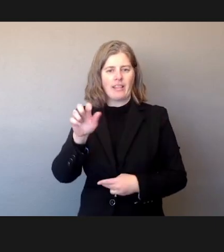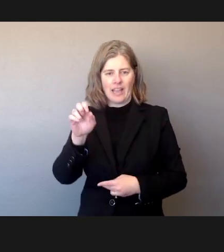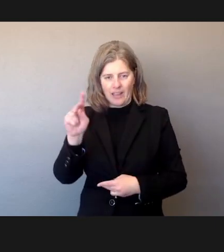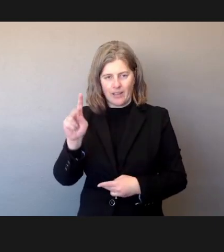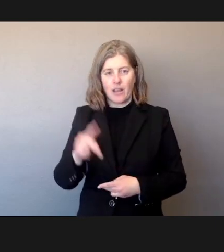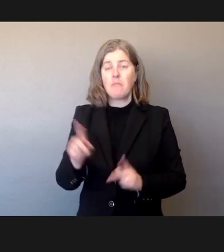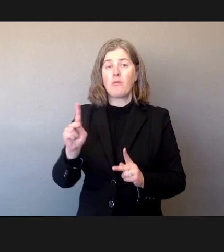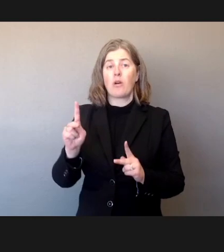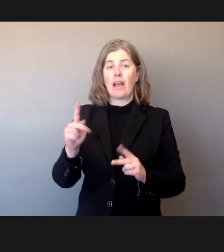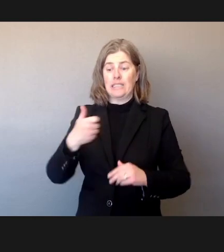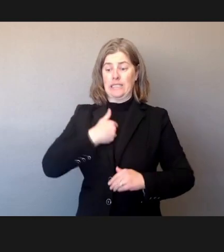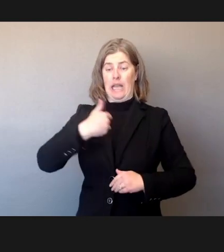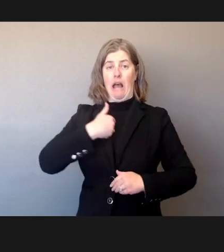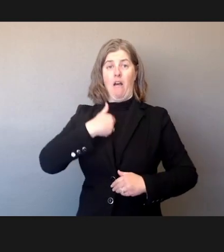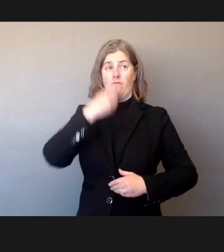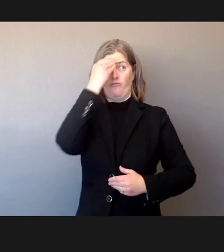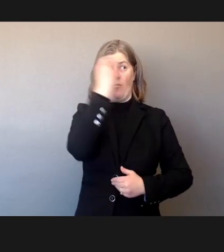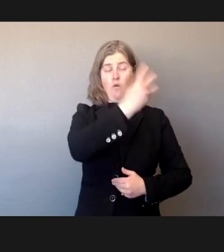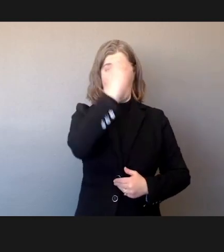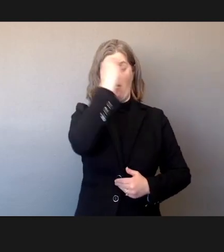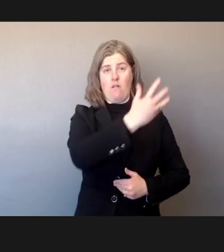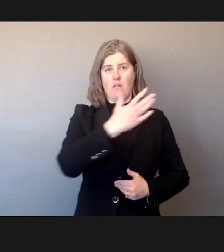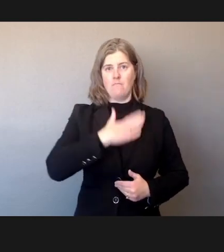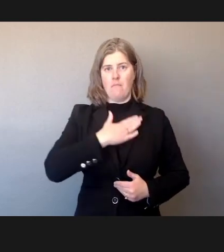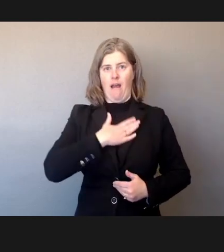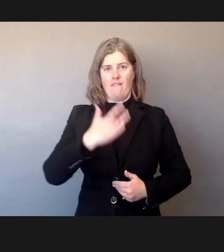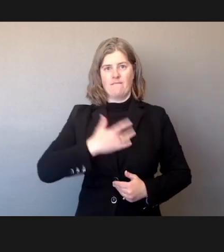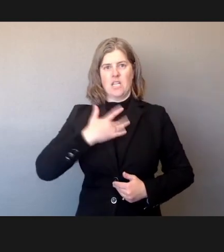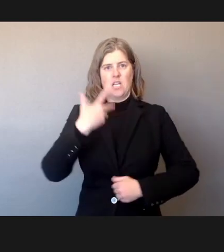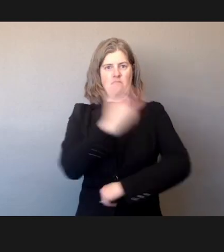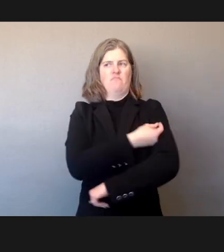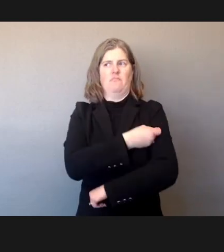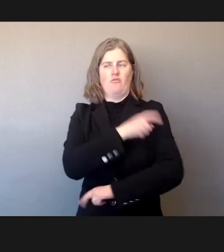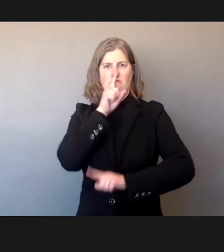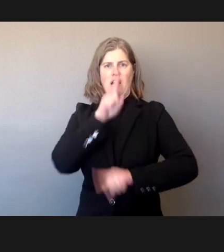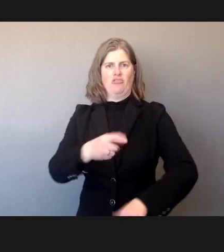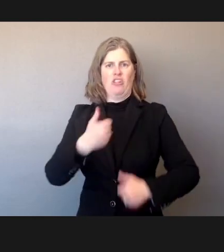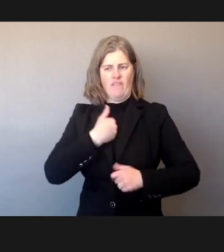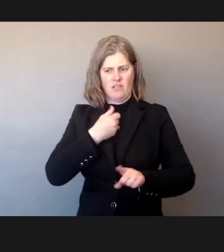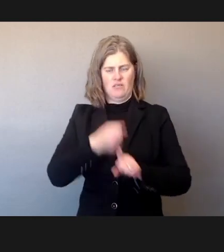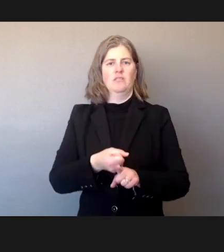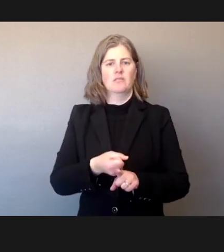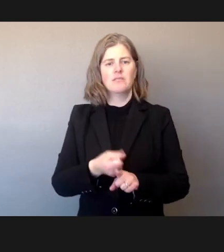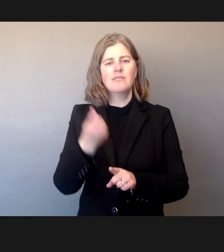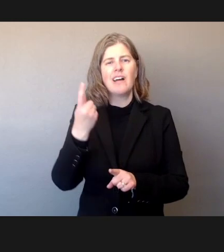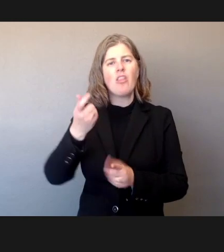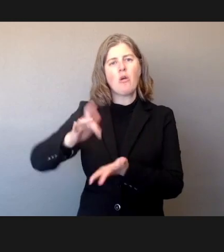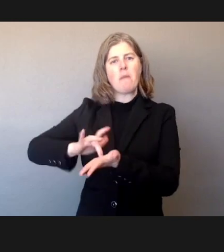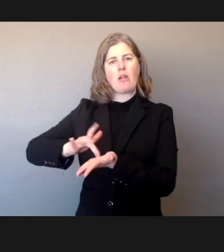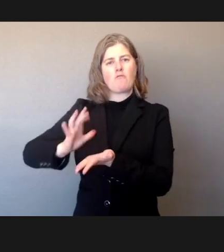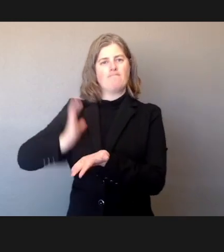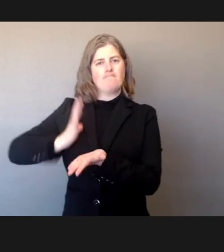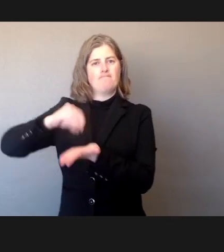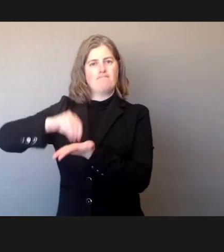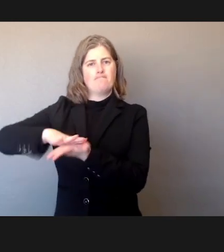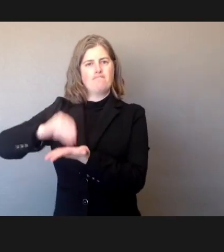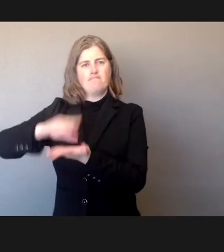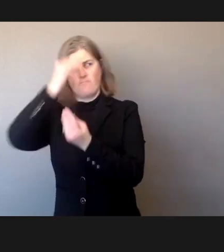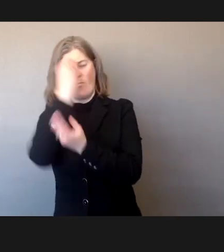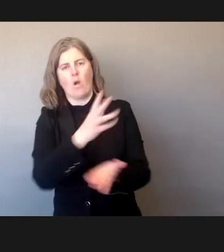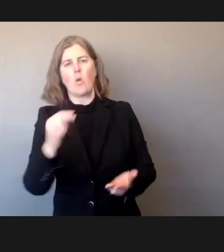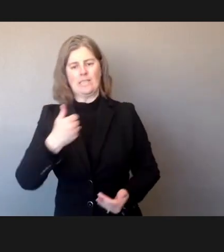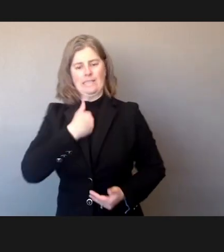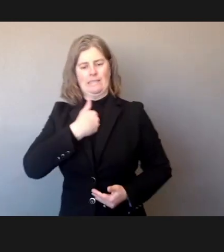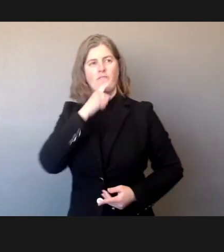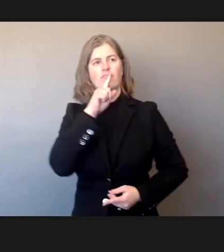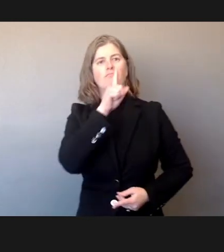people can self-report vaccine reactions. So they're not medical reports of vaccines, they're